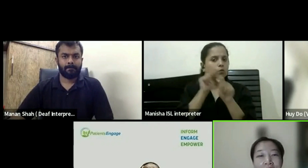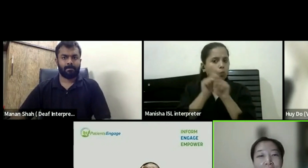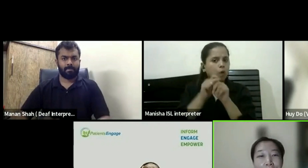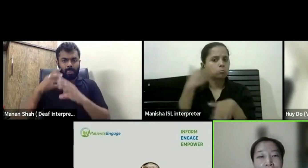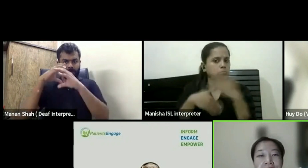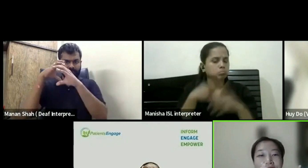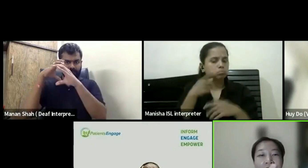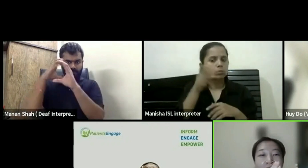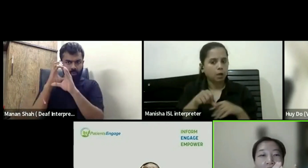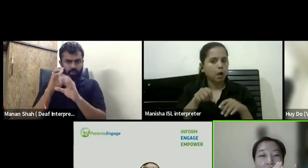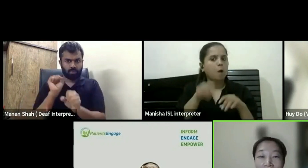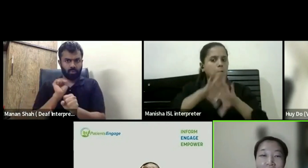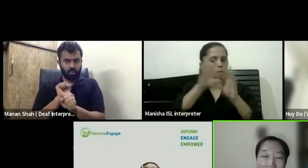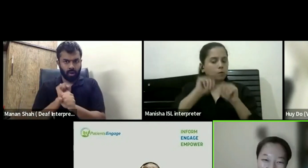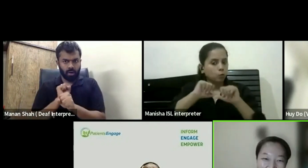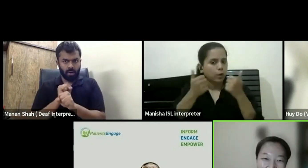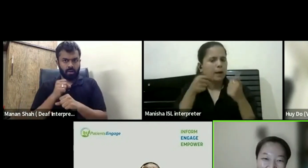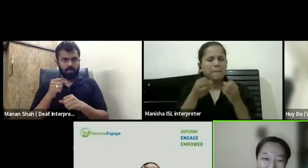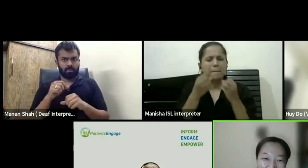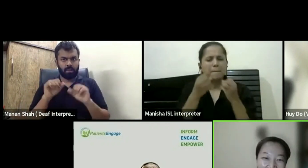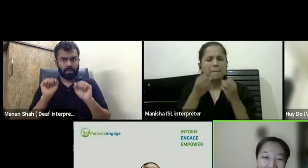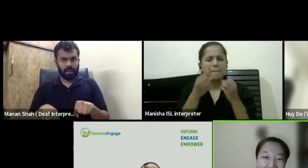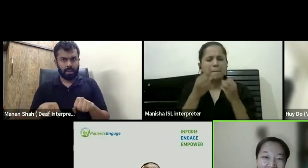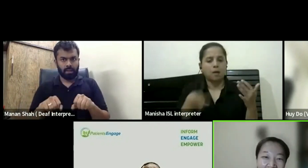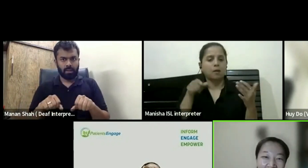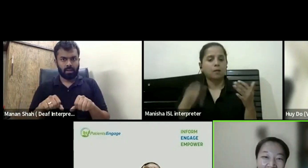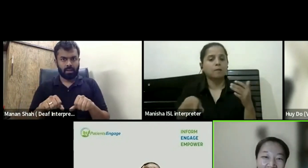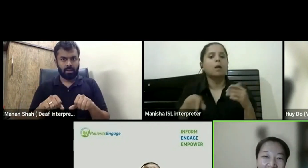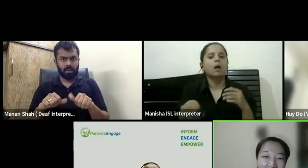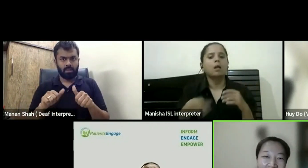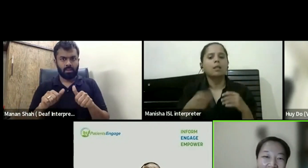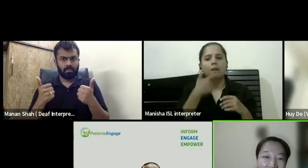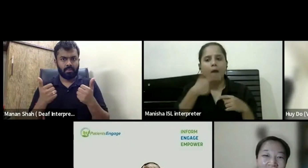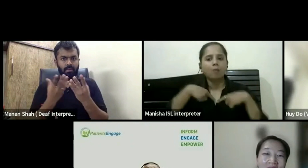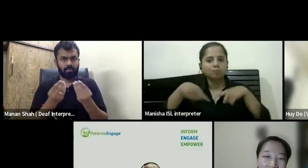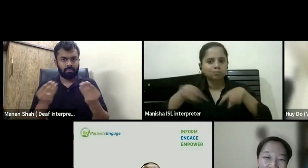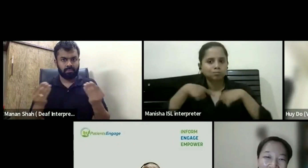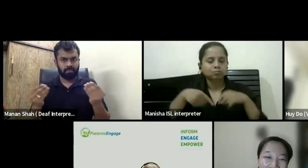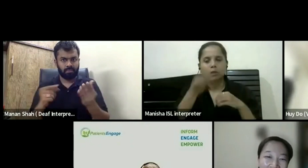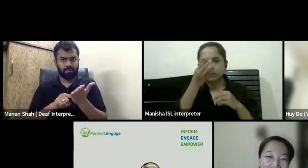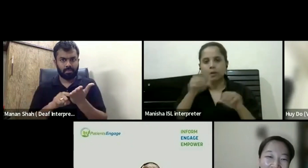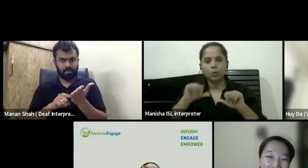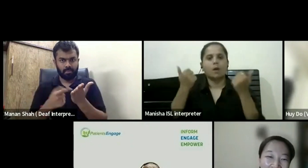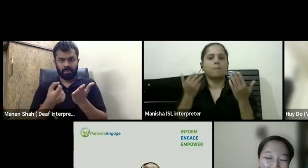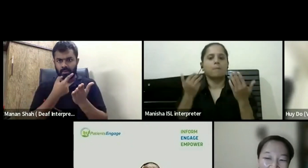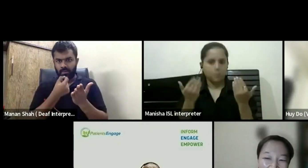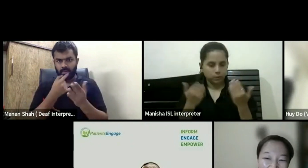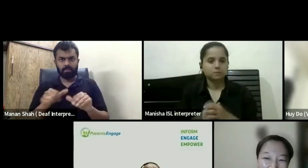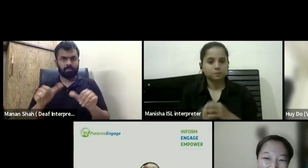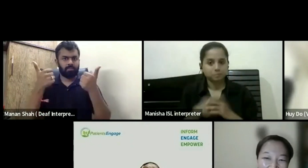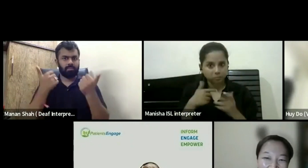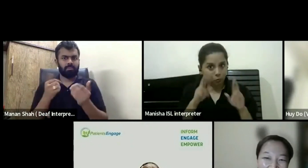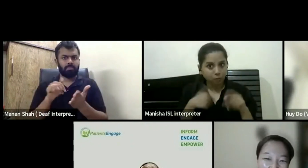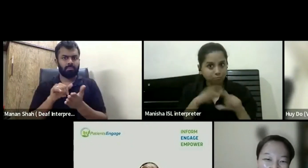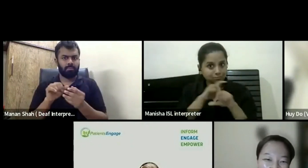overcome many diagnoses. Yeah, I hope I'm clear.